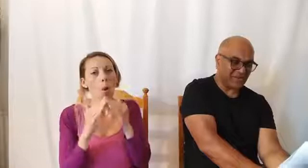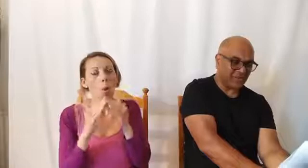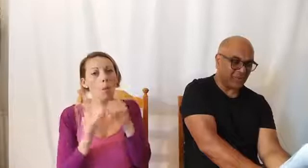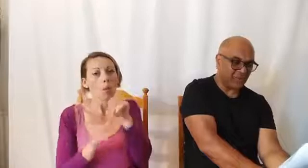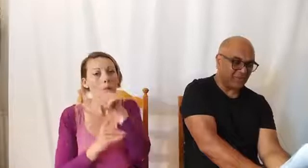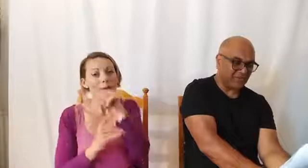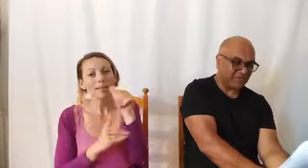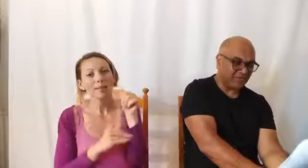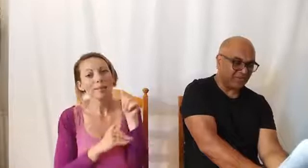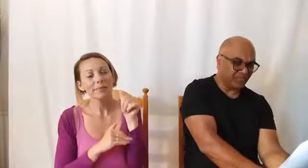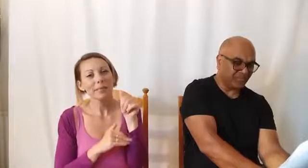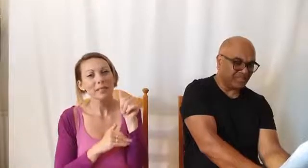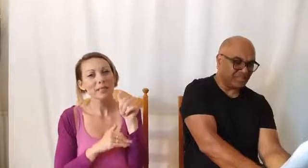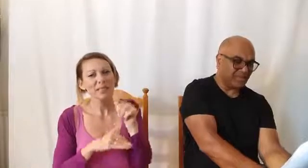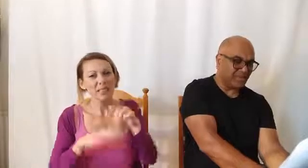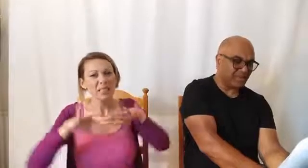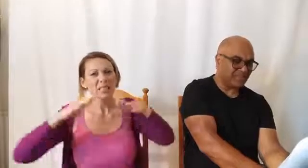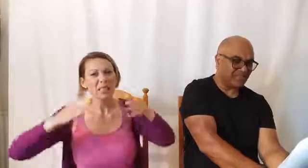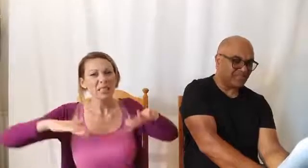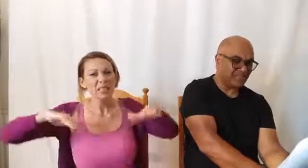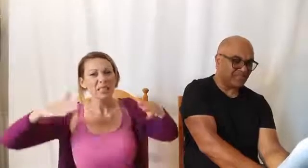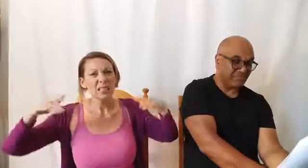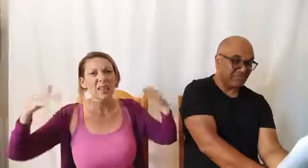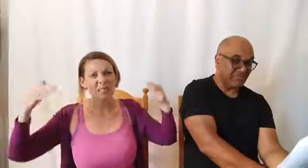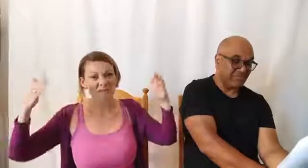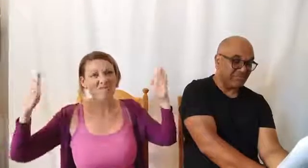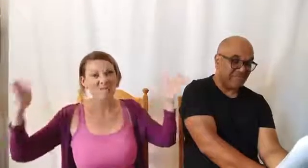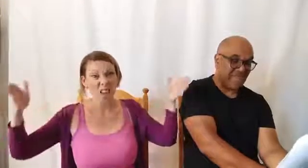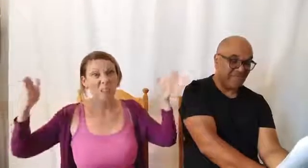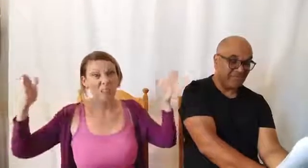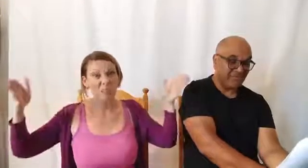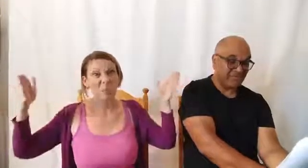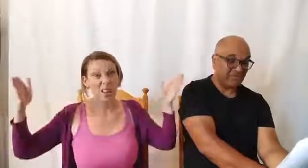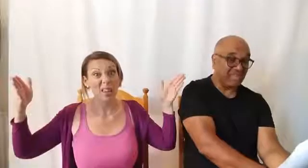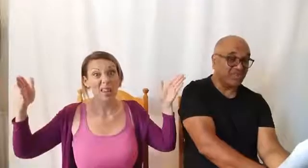thought Ben. Sometimes it's even scary and dangerous.